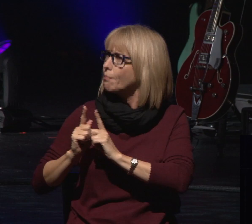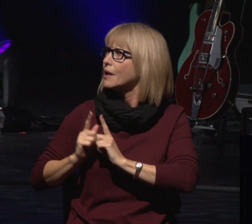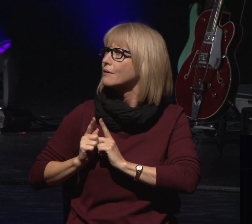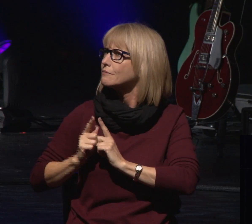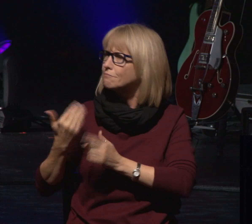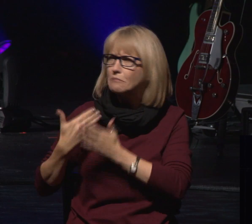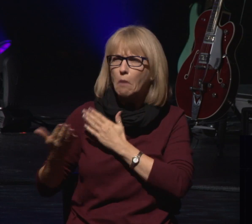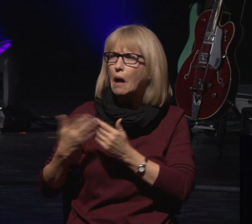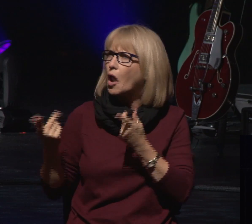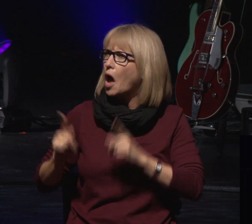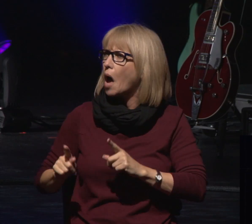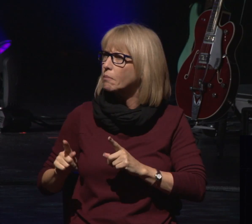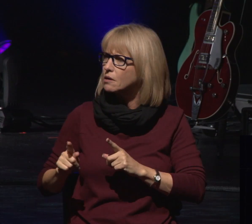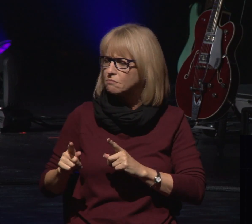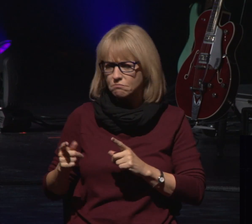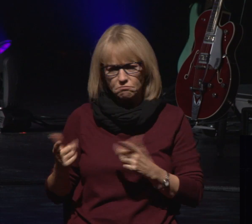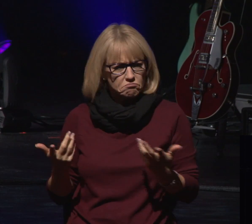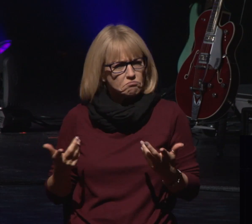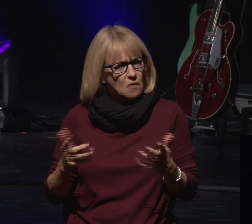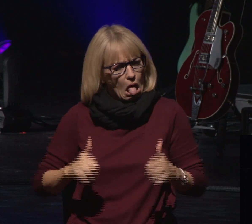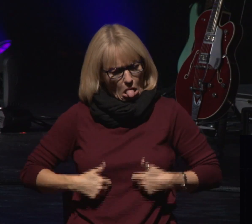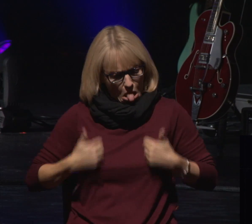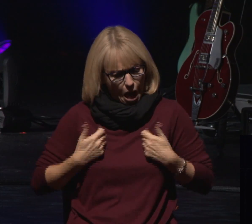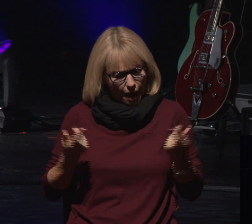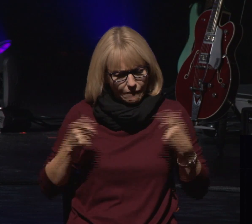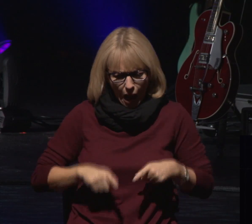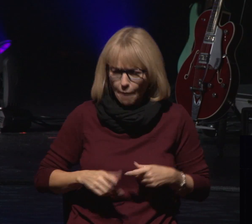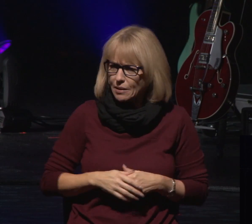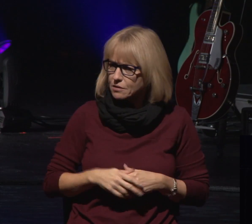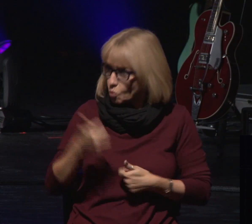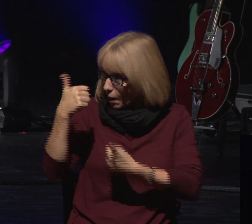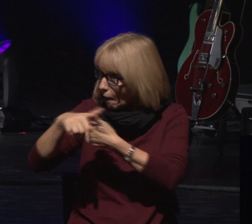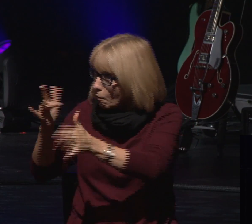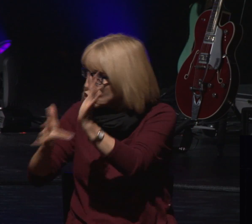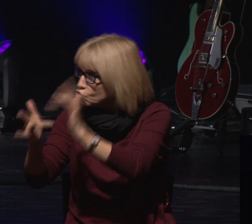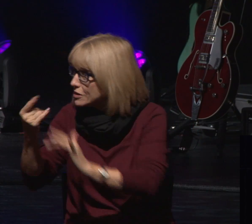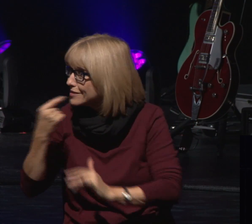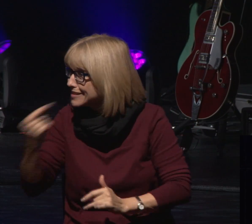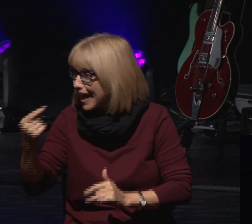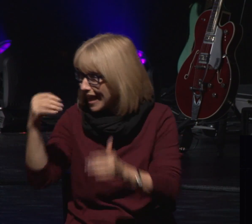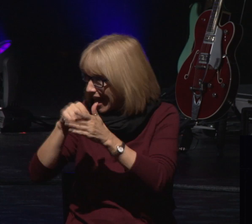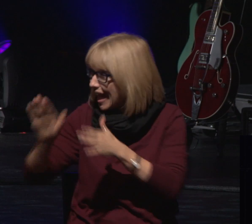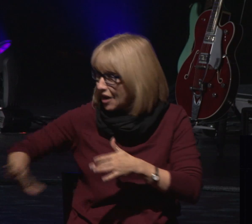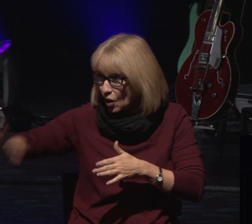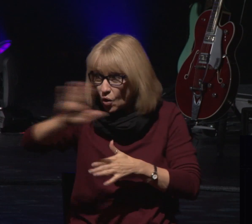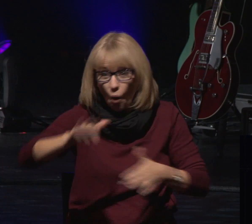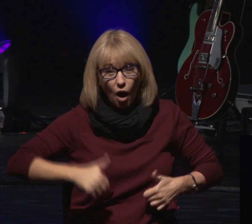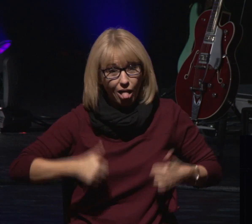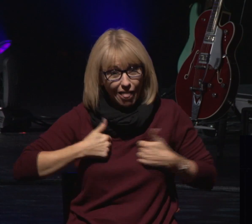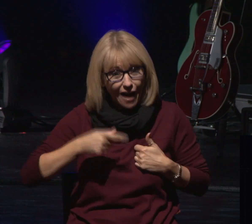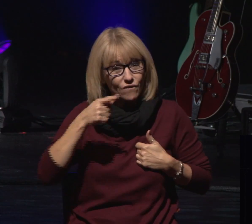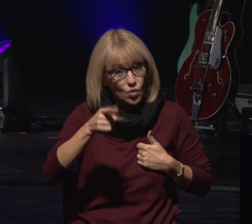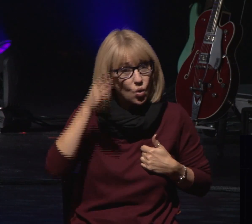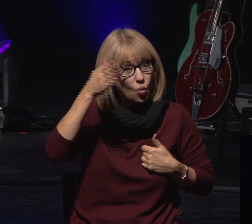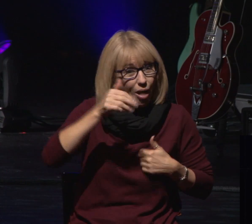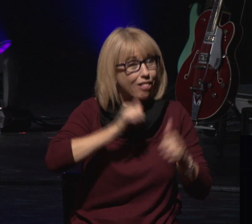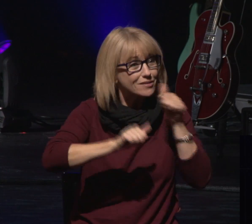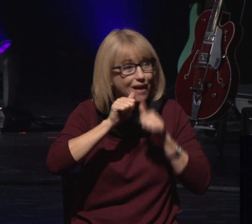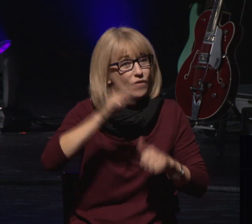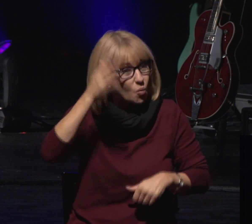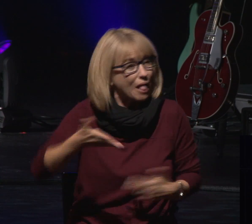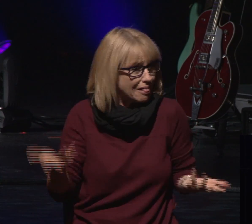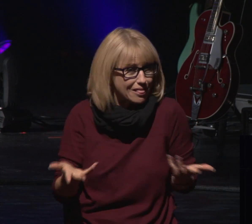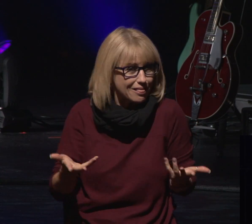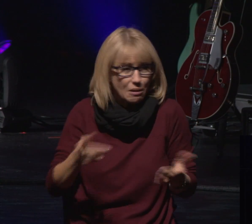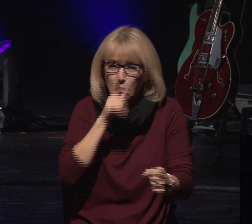things can come harm. As we read the verse, Jesus says, in this life, there will be suffering. Life does have problems because